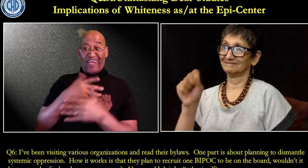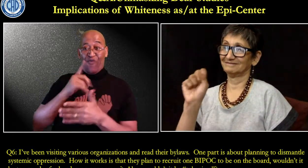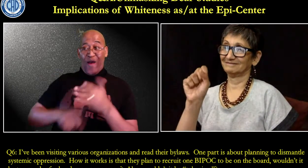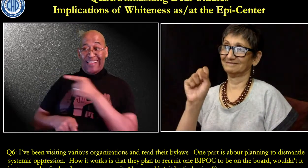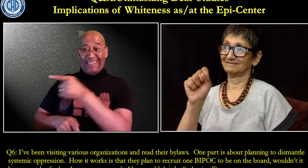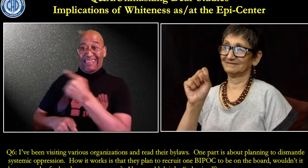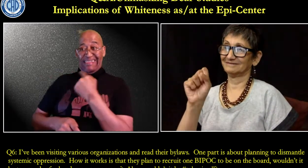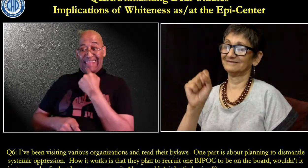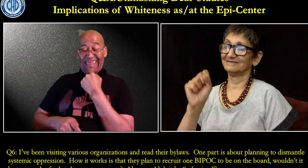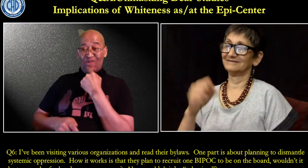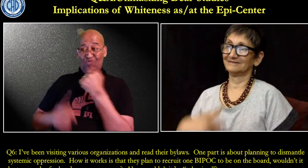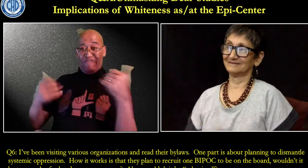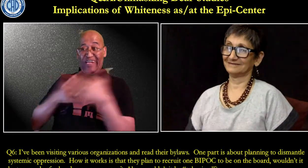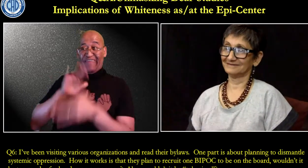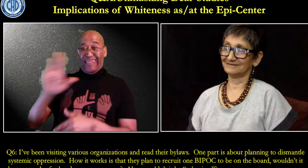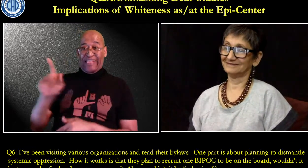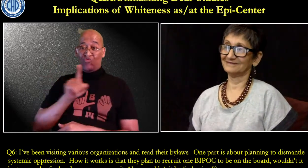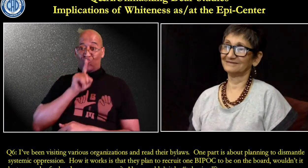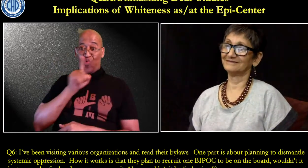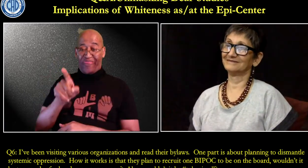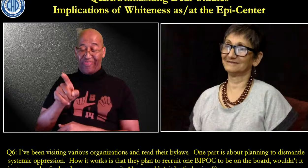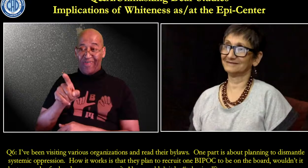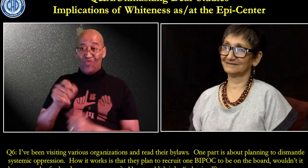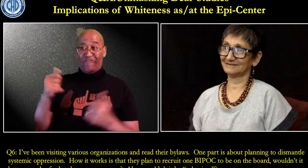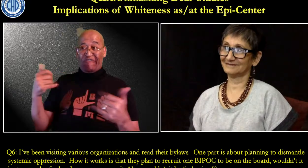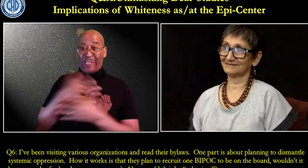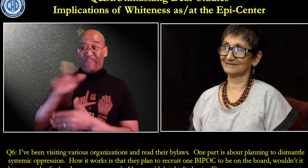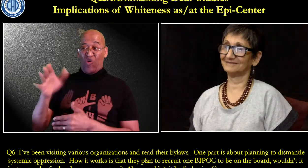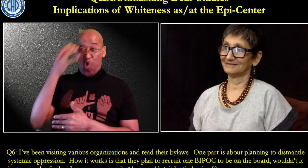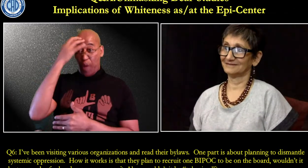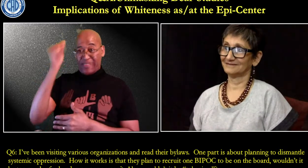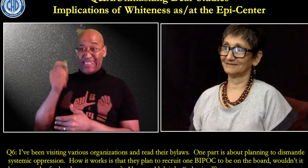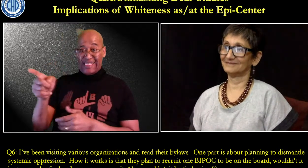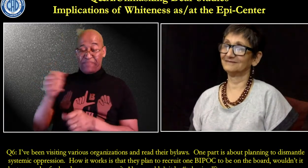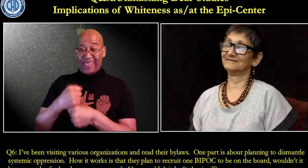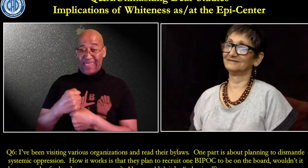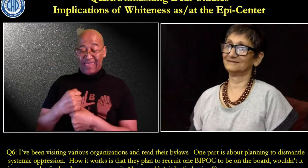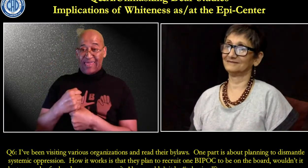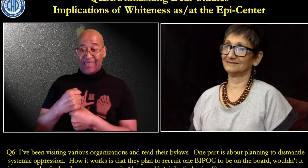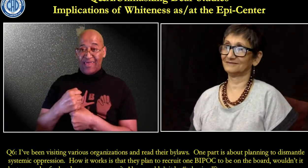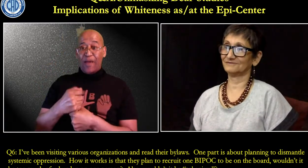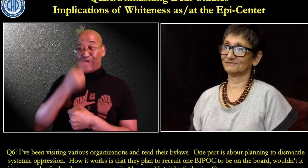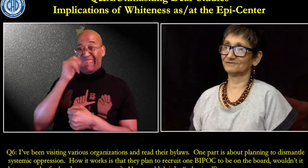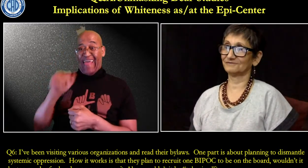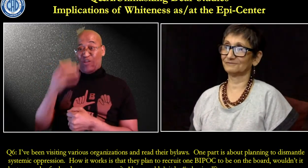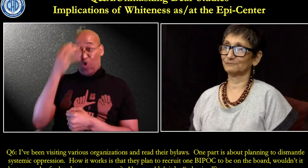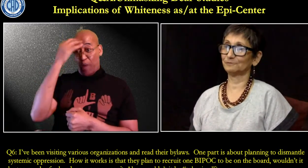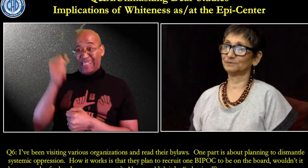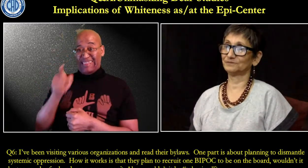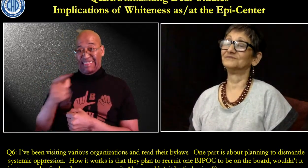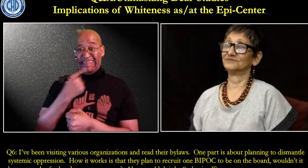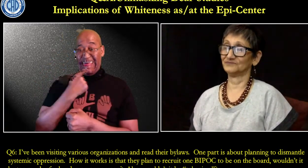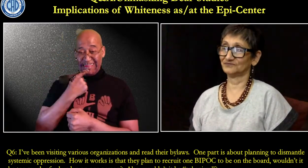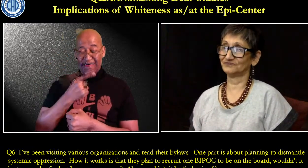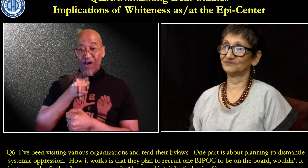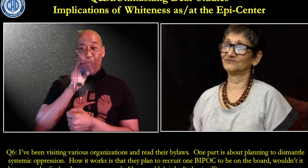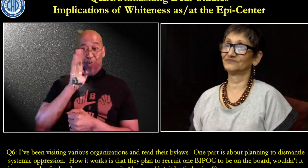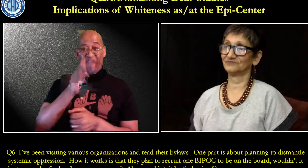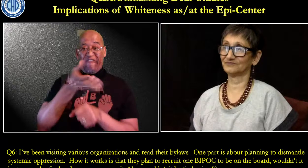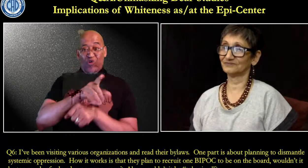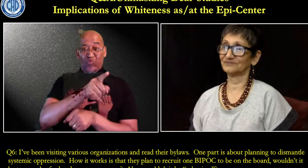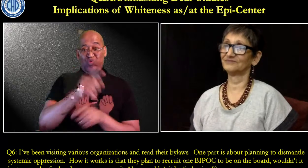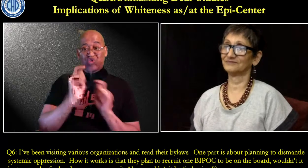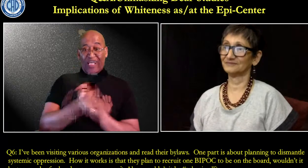And that's what needs to be analyzed. They're afraid of the truth. Afraid of the concepts, the common